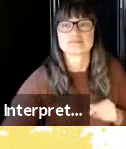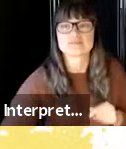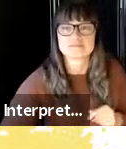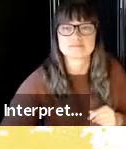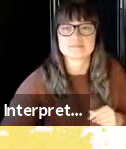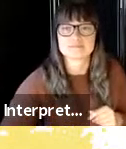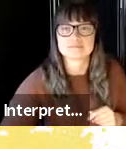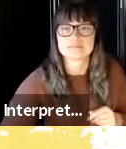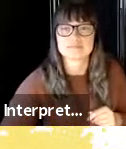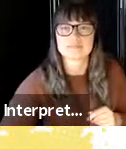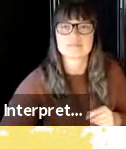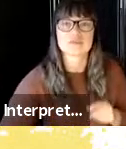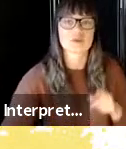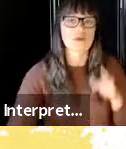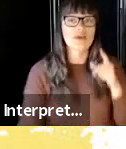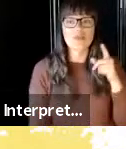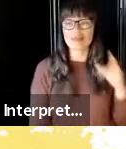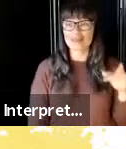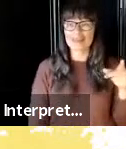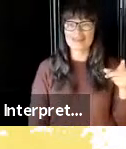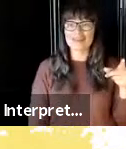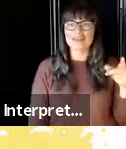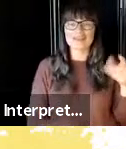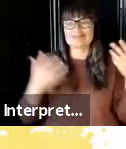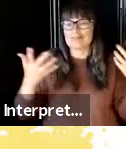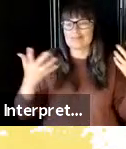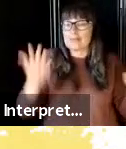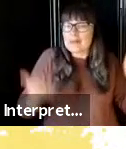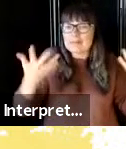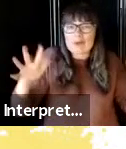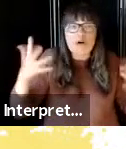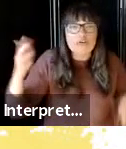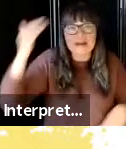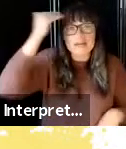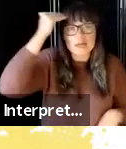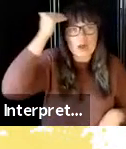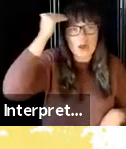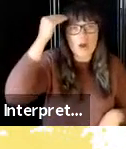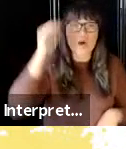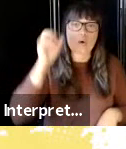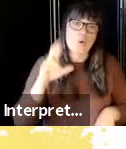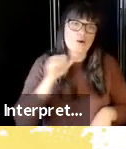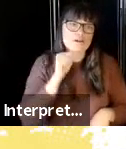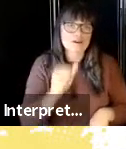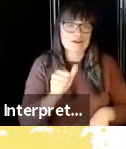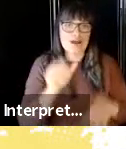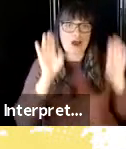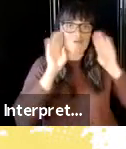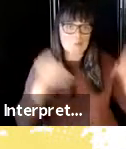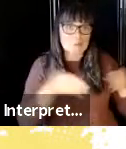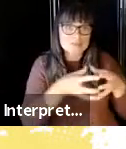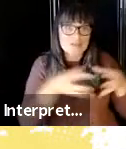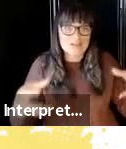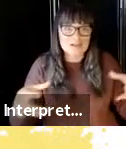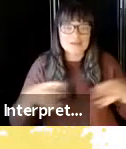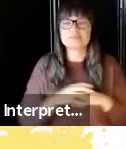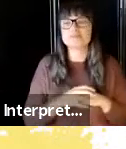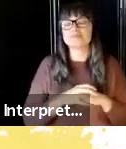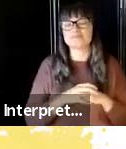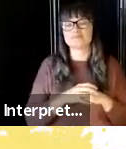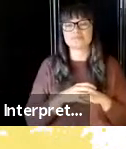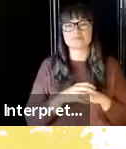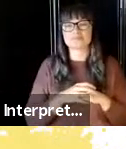sheets. These are things that you might already know, but maybe you're not paying enough attention to.